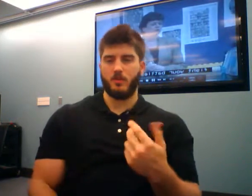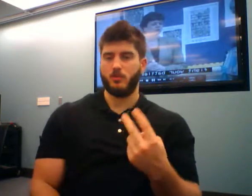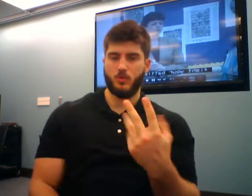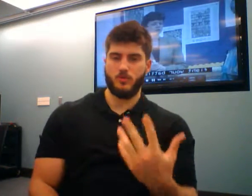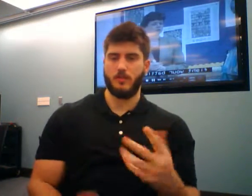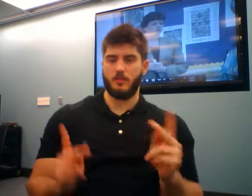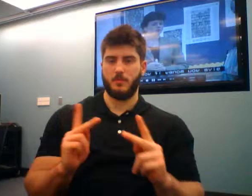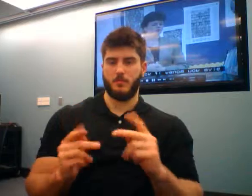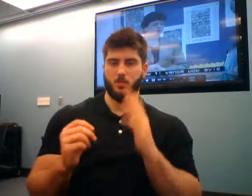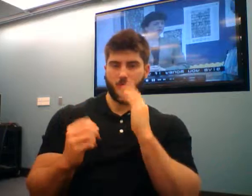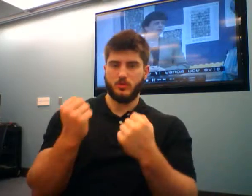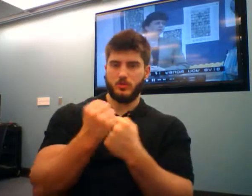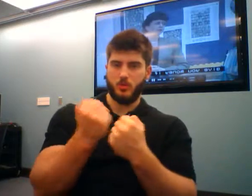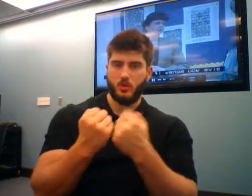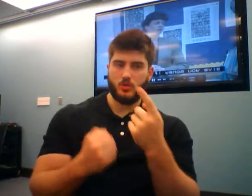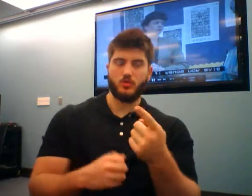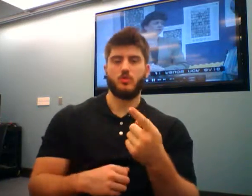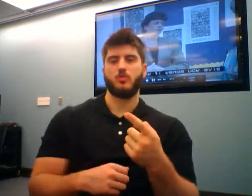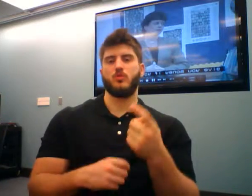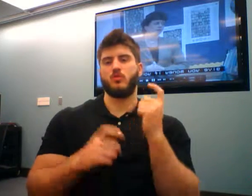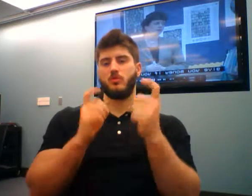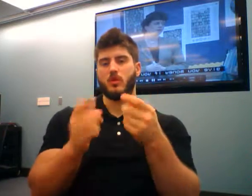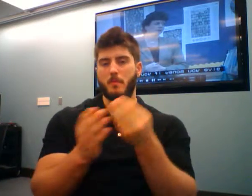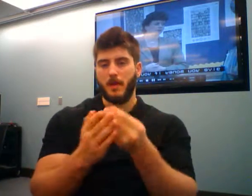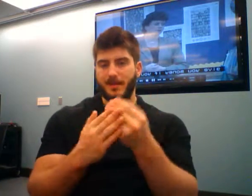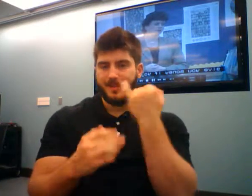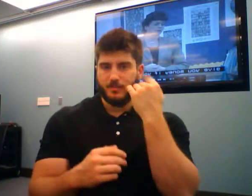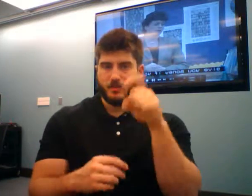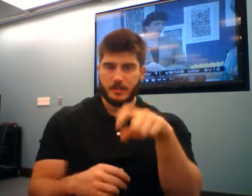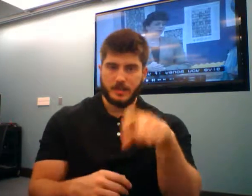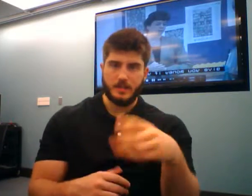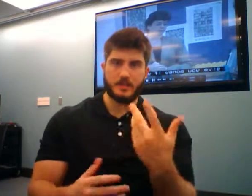you, give you money if you needed it.